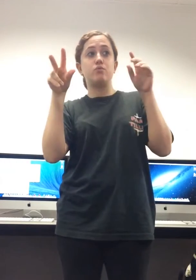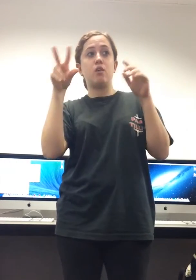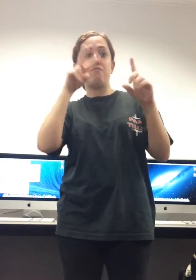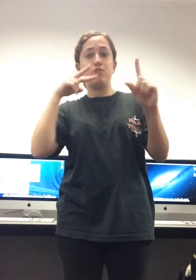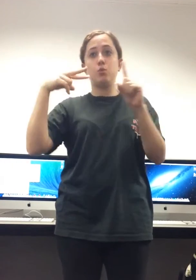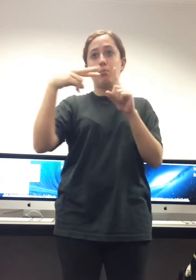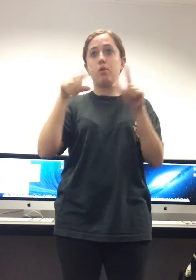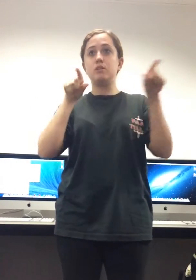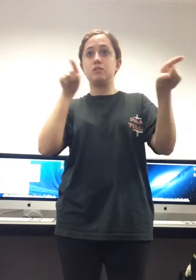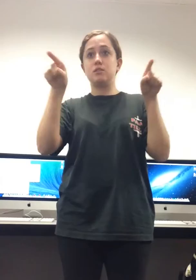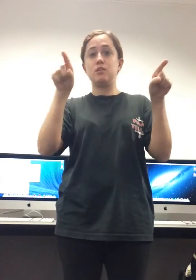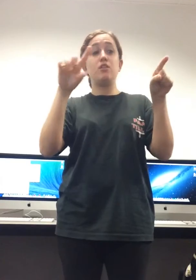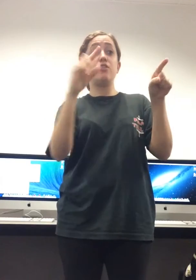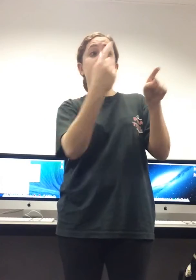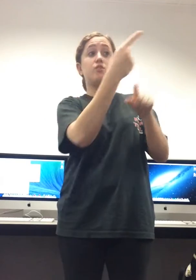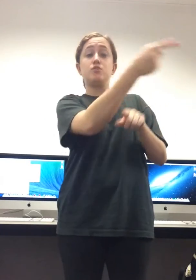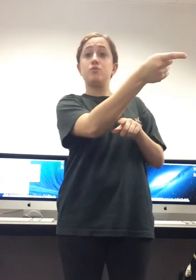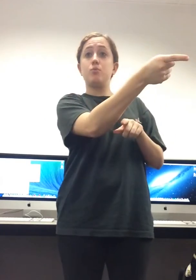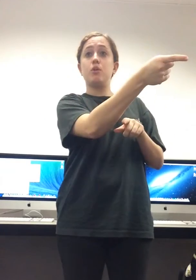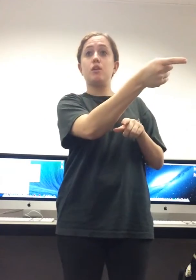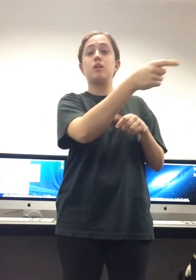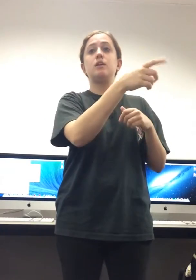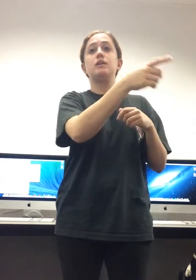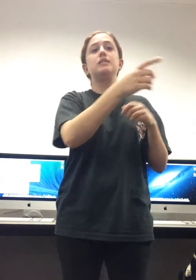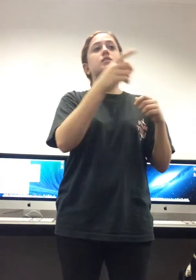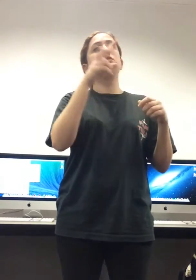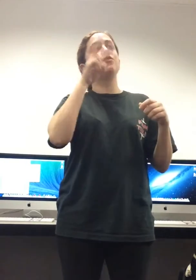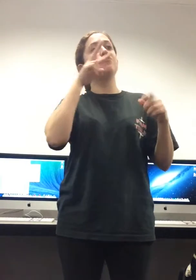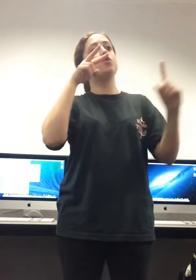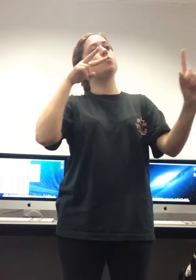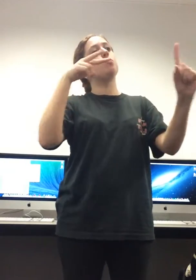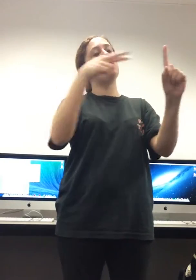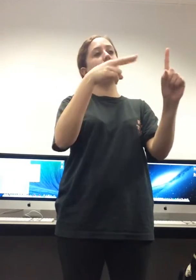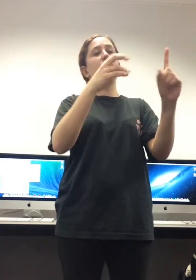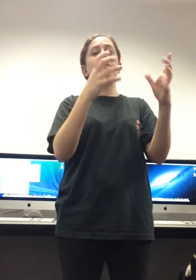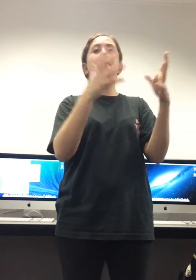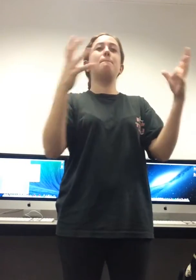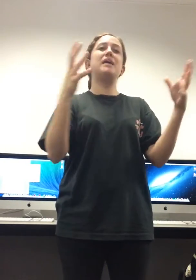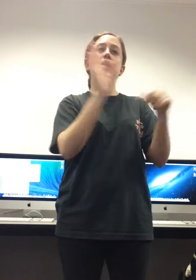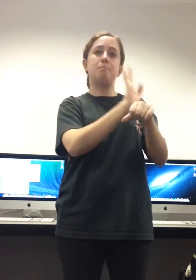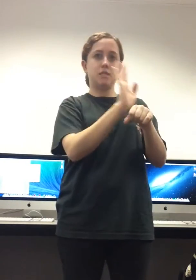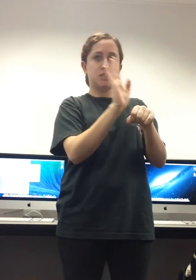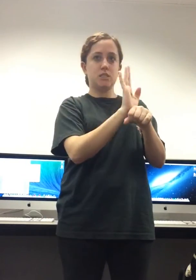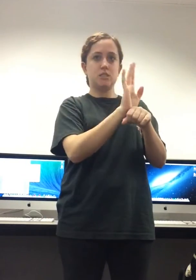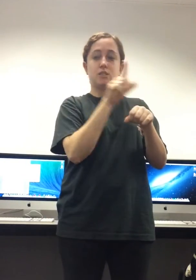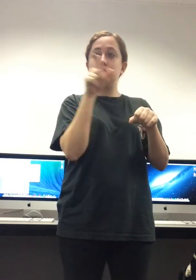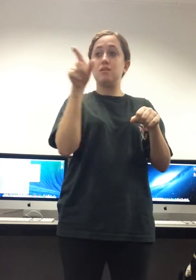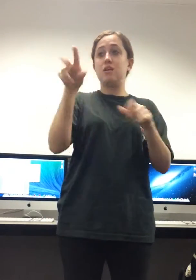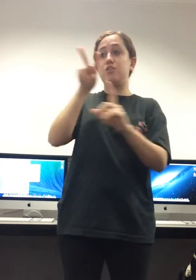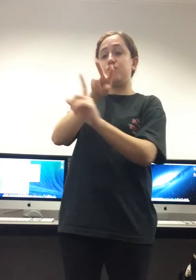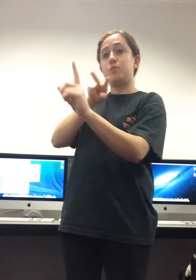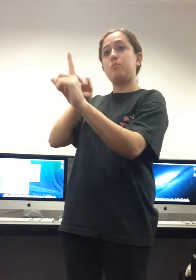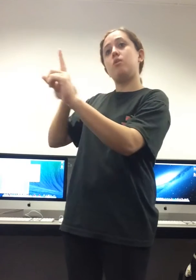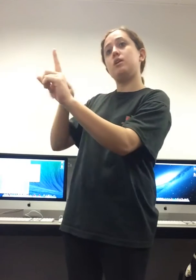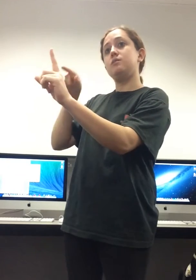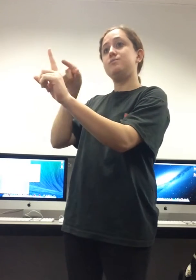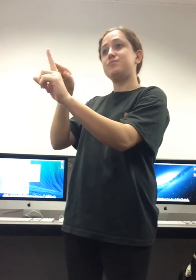we're going to look at is the viewpoint of big business. The other viewpoint we're going to look at is the viewpoint of the American